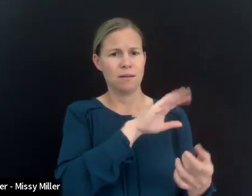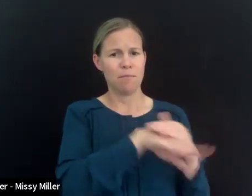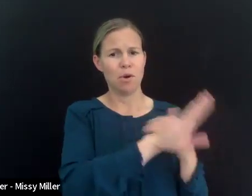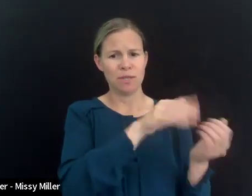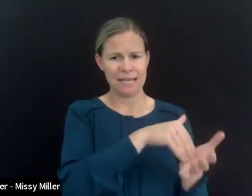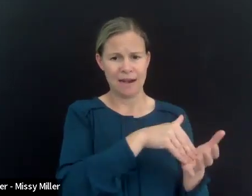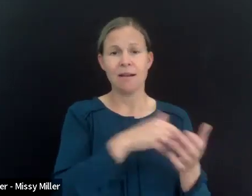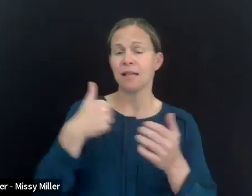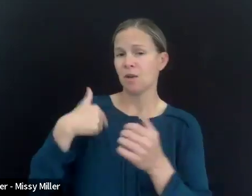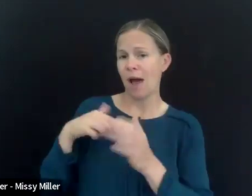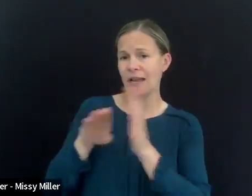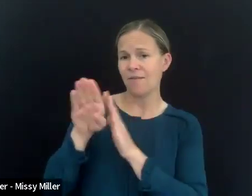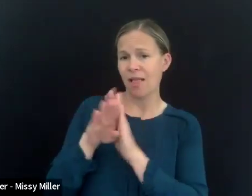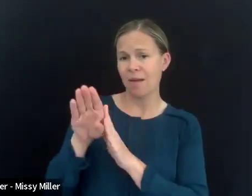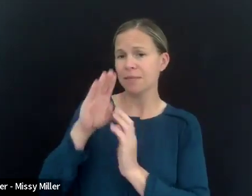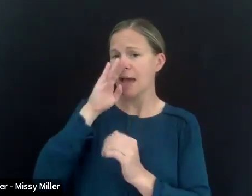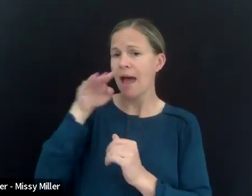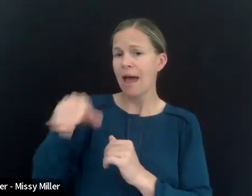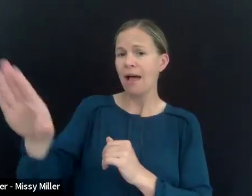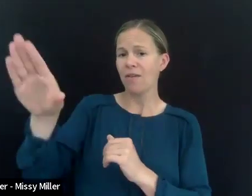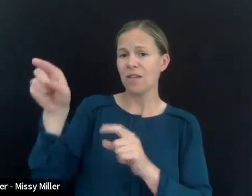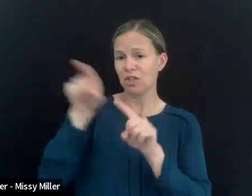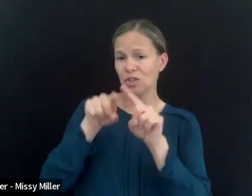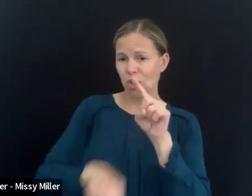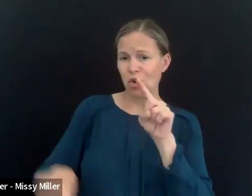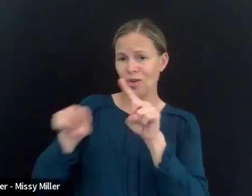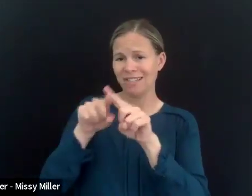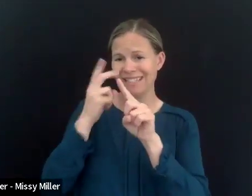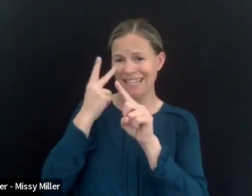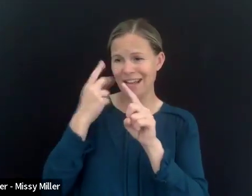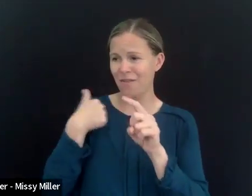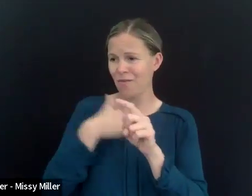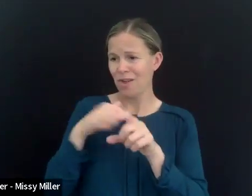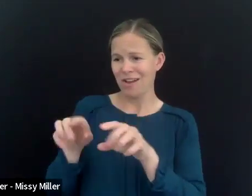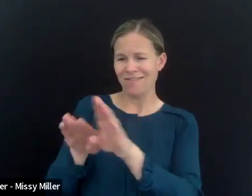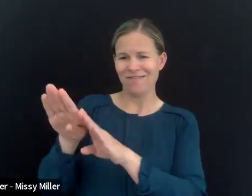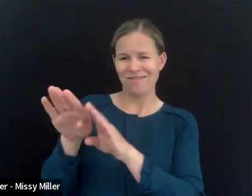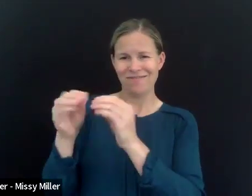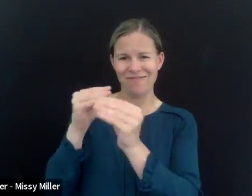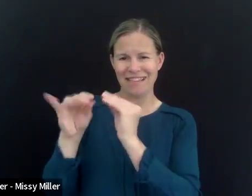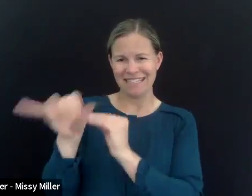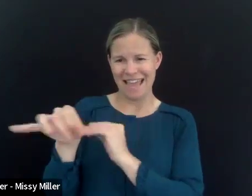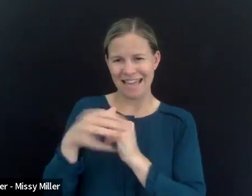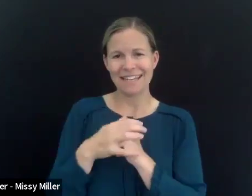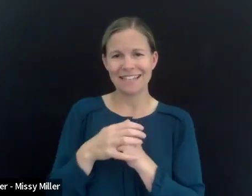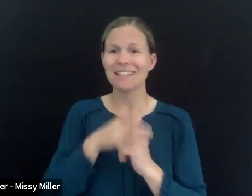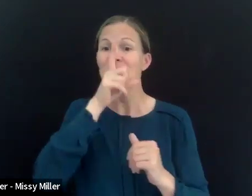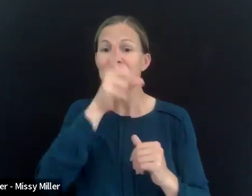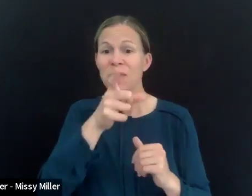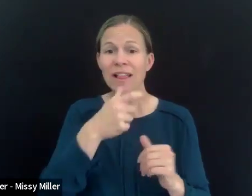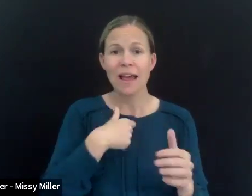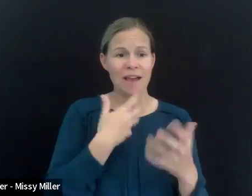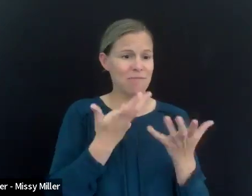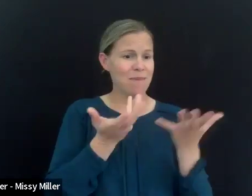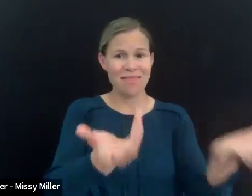end of 2022 decided to step in and see if we could revive it, keep it going. So I've also been very much in the